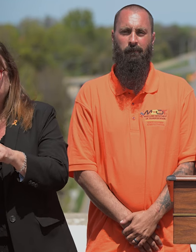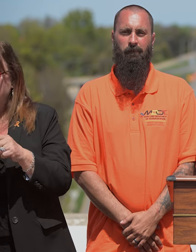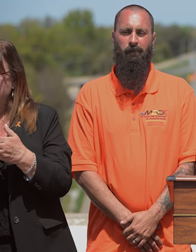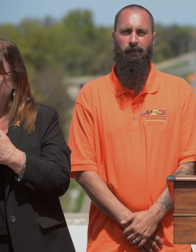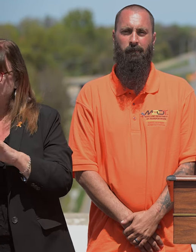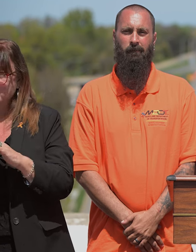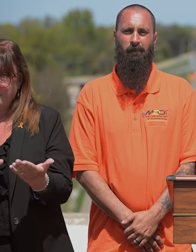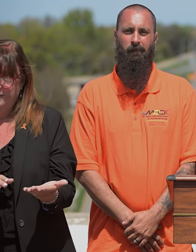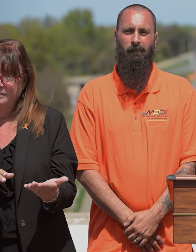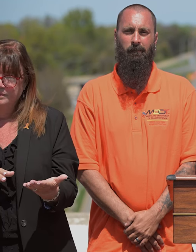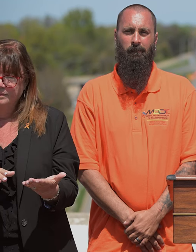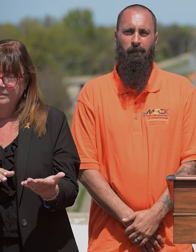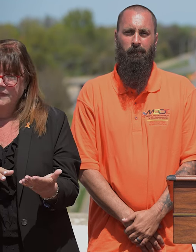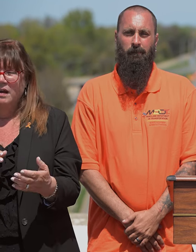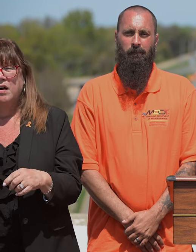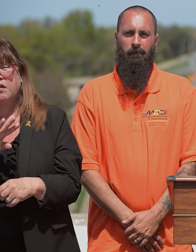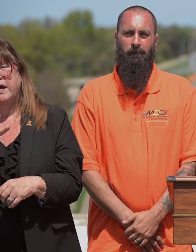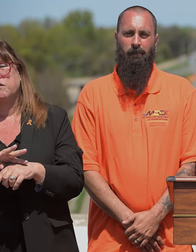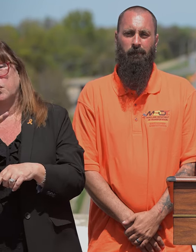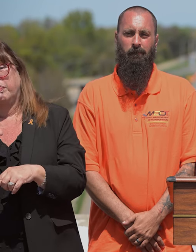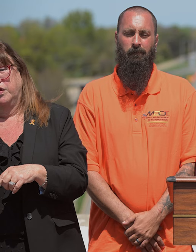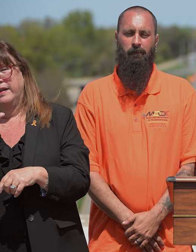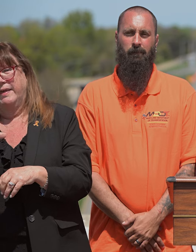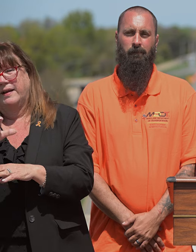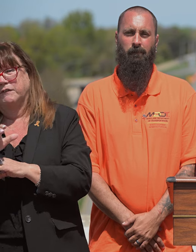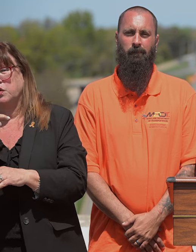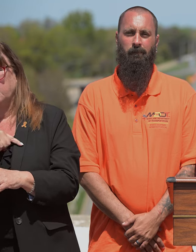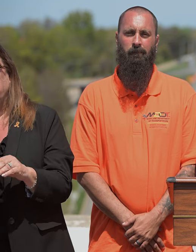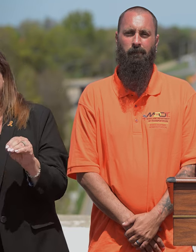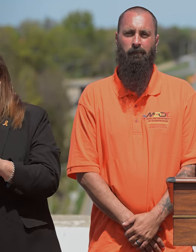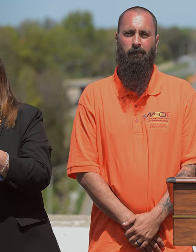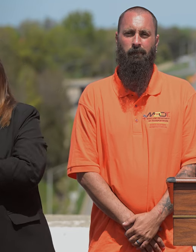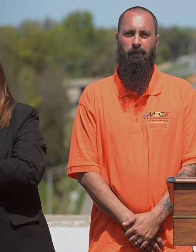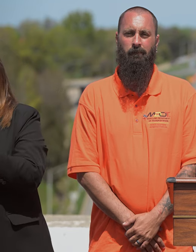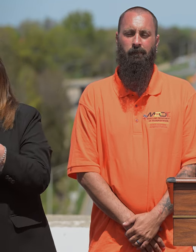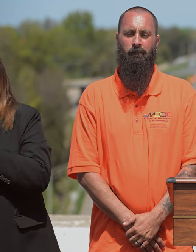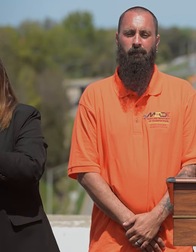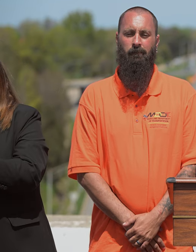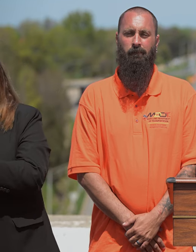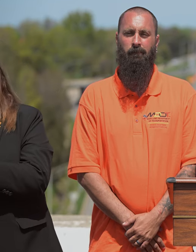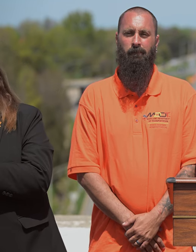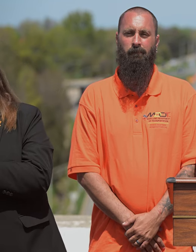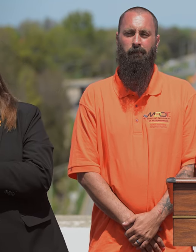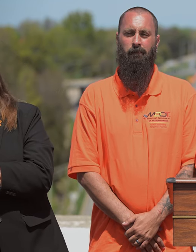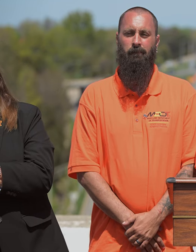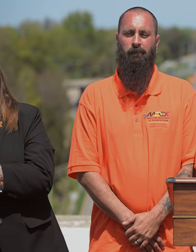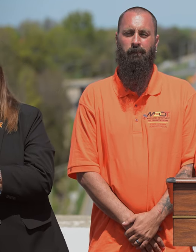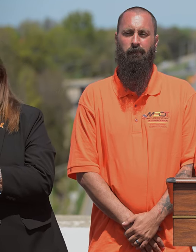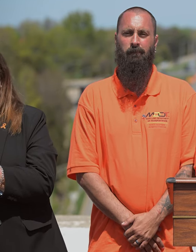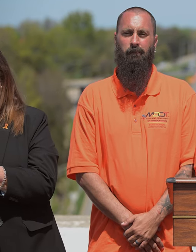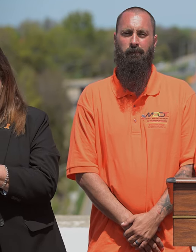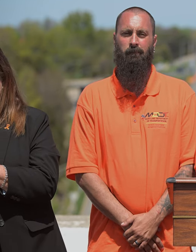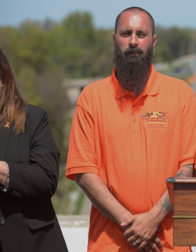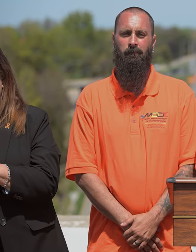lives. Around 4:30 that afternoon, we moved to a new stretch of road just a little feet up. I got